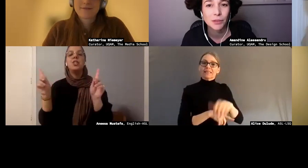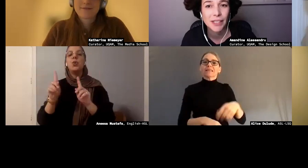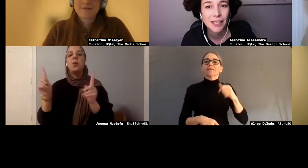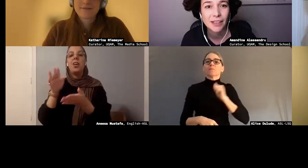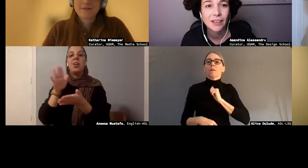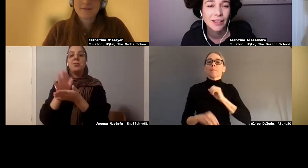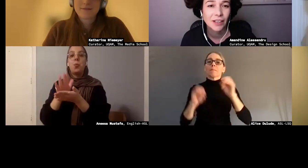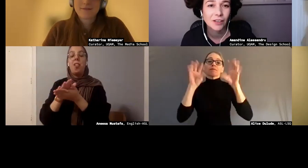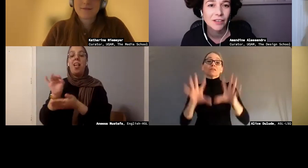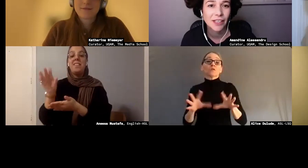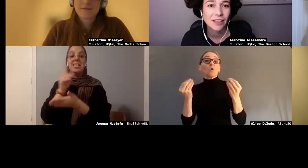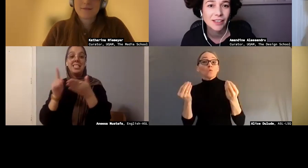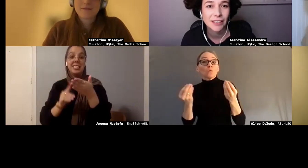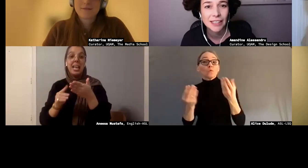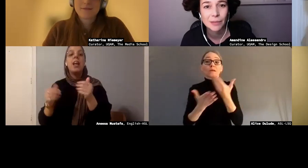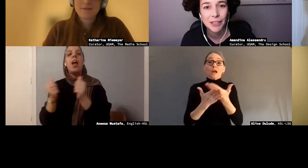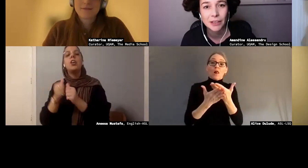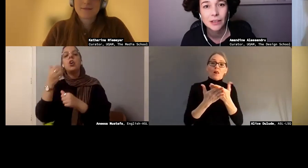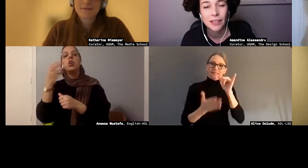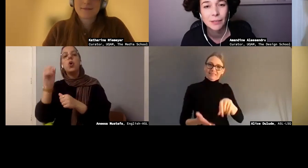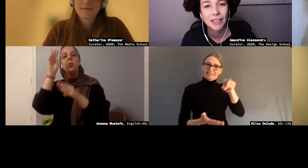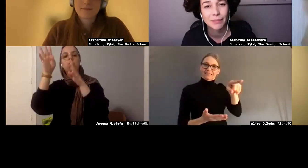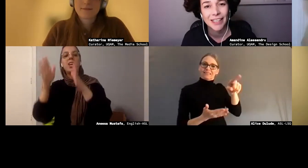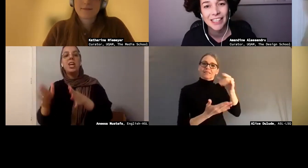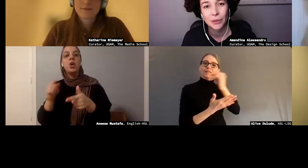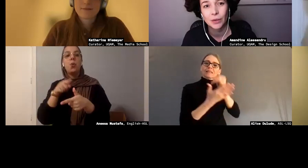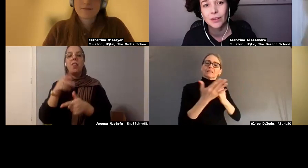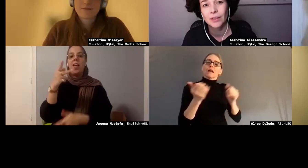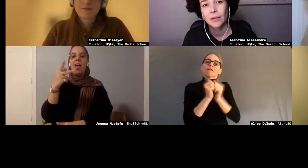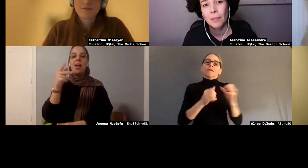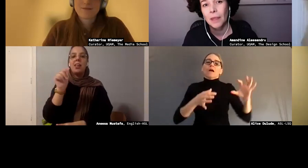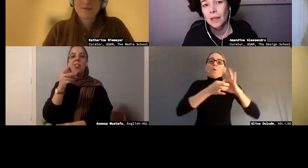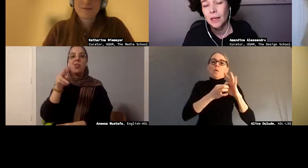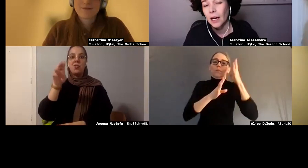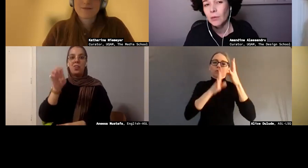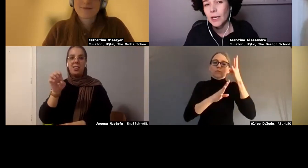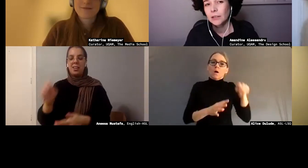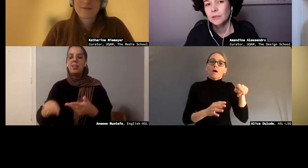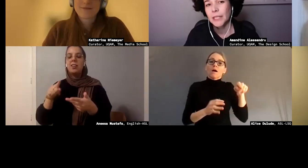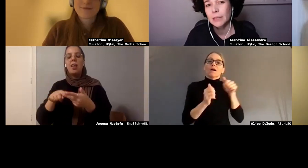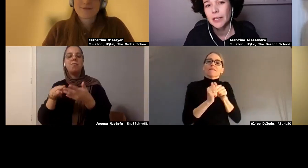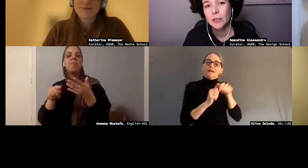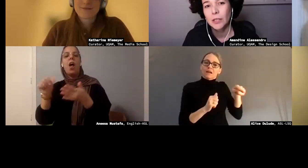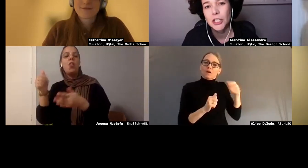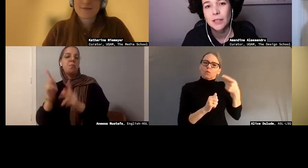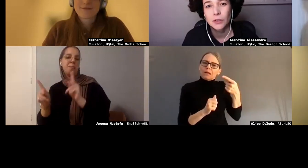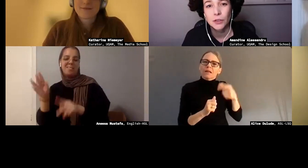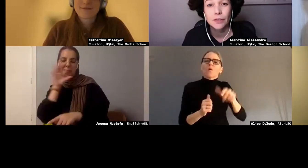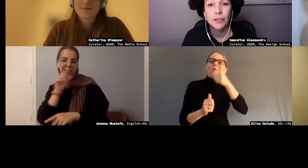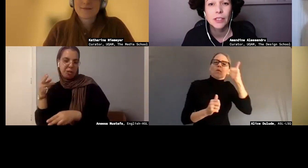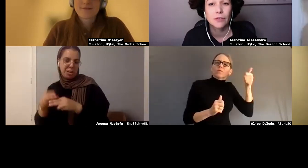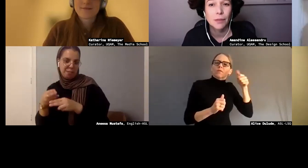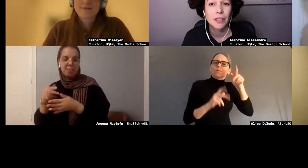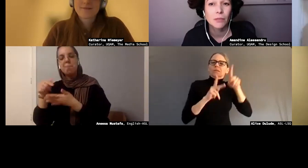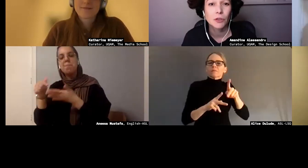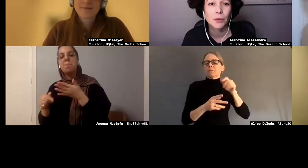Marine Baudrillard, Carole Lévesque, Katharina Niemeyer, and Magali Hull. I would like to begin by acknowledging that the